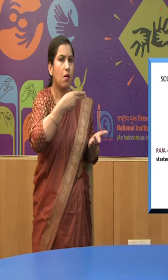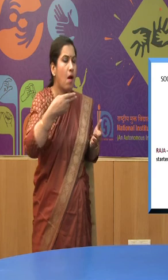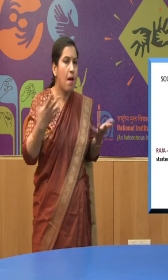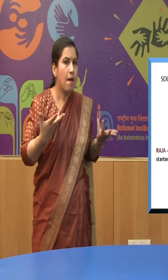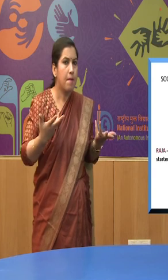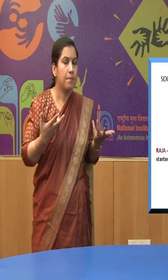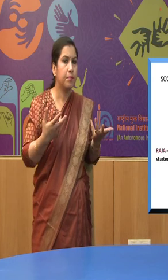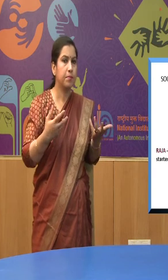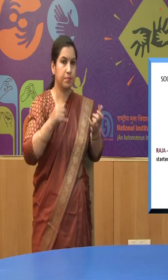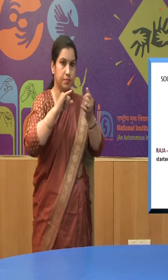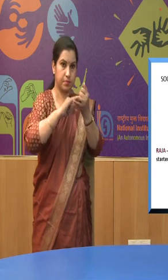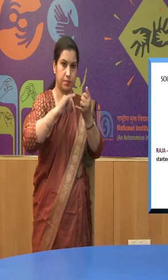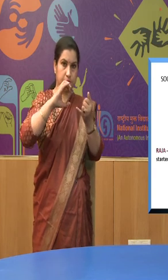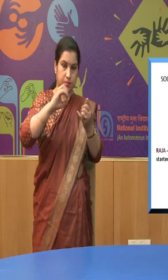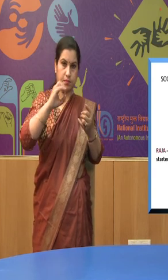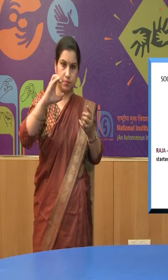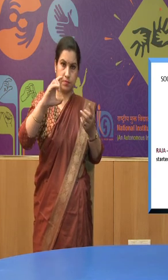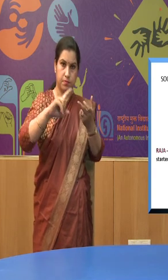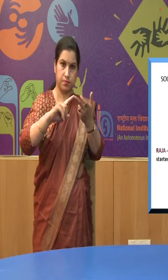socio religious movement.